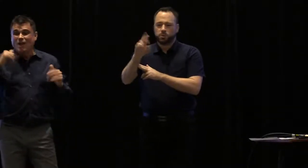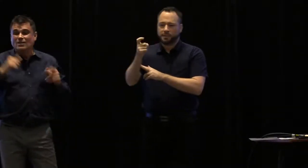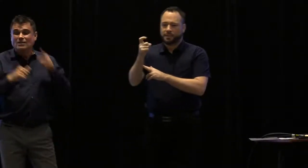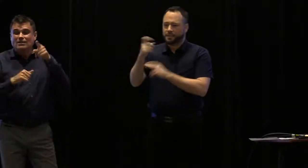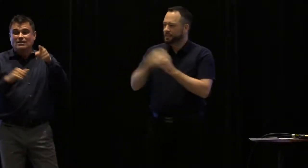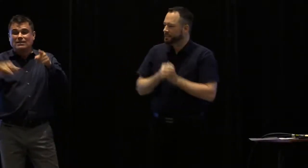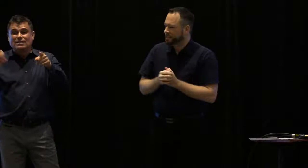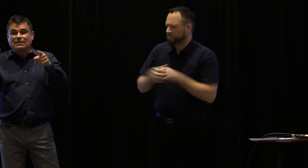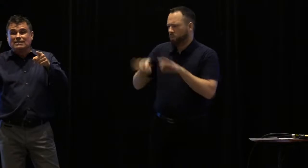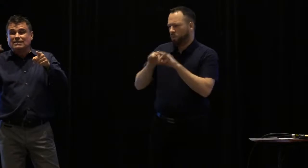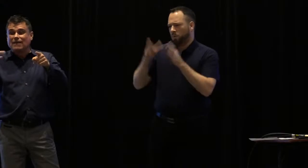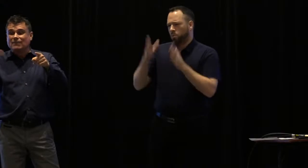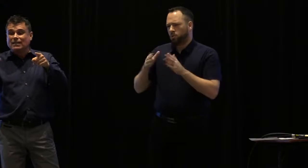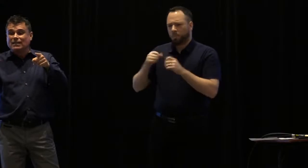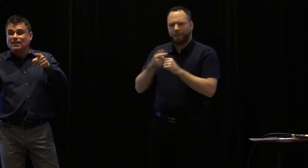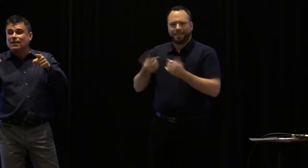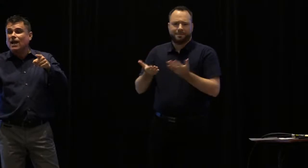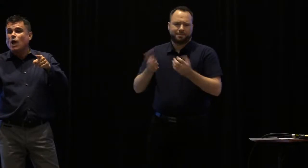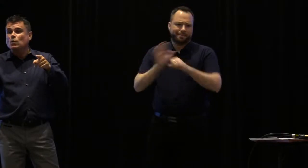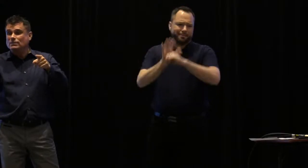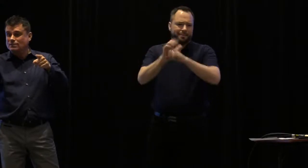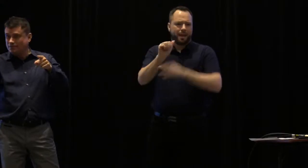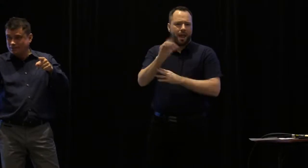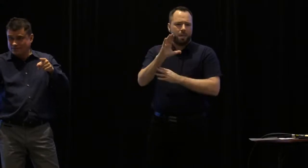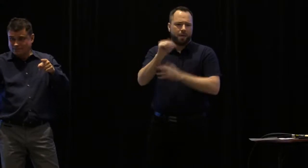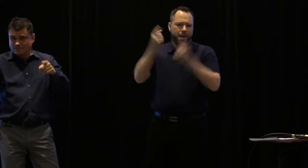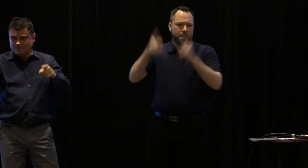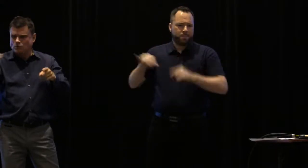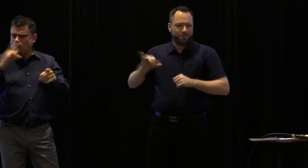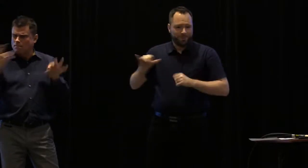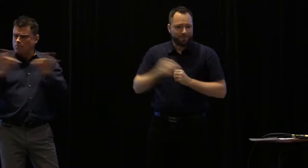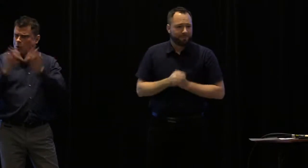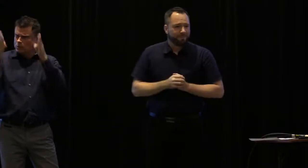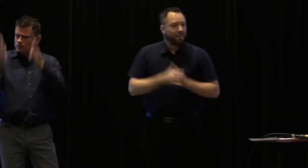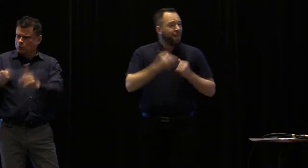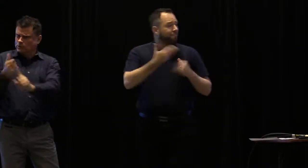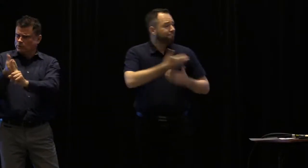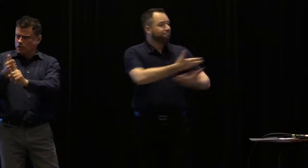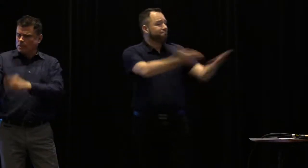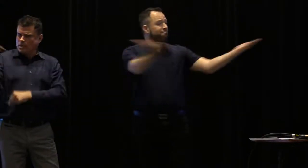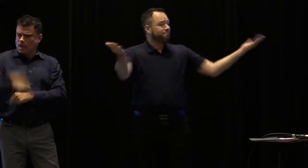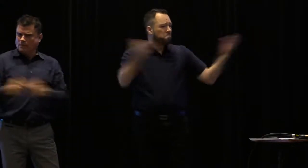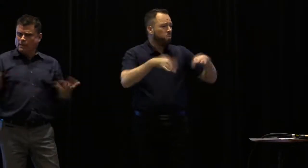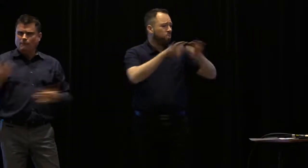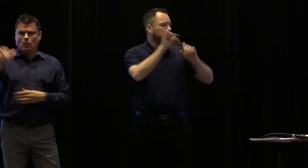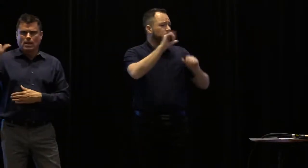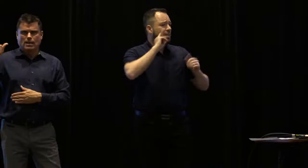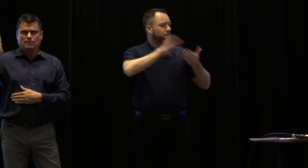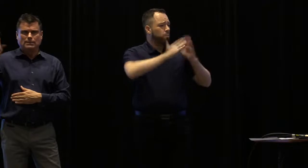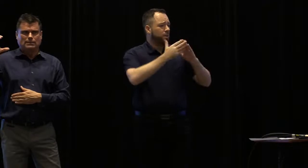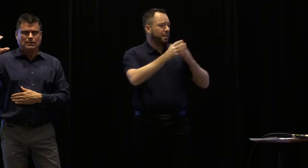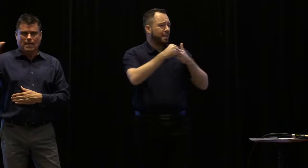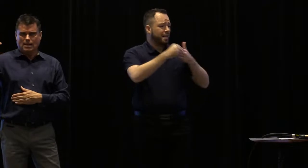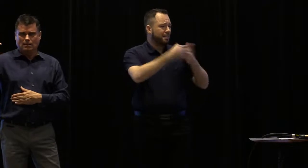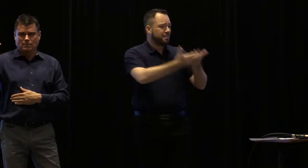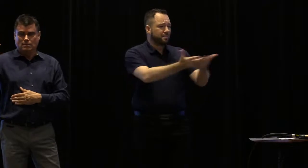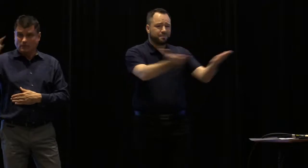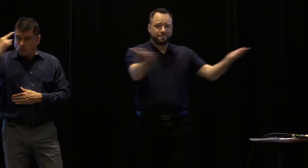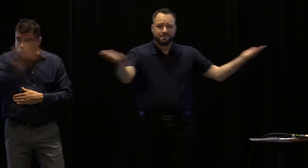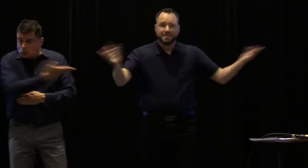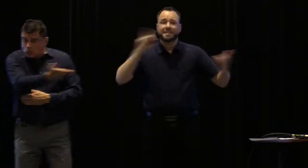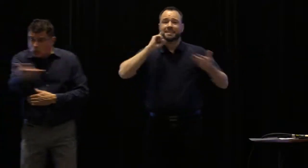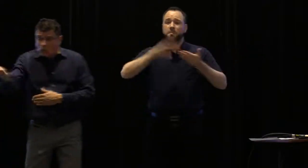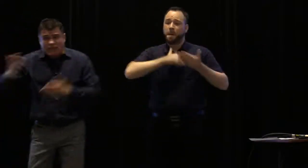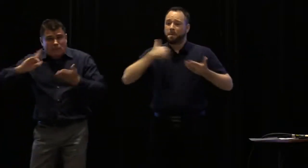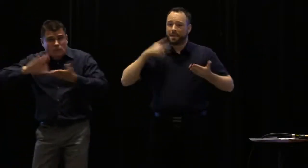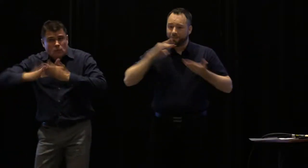Also thanking Stephanie Keddo, very important person in all the advocacy work that she's done and supported us with